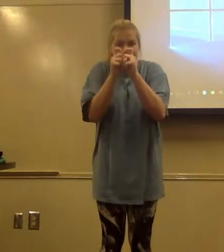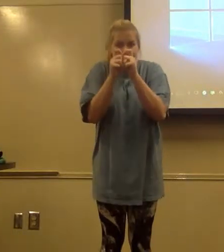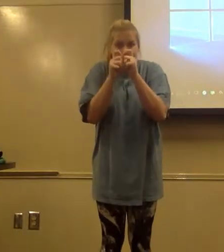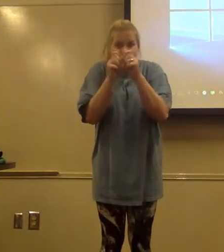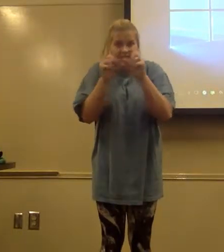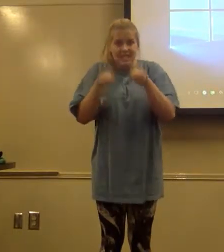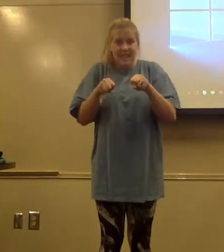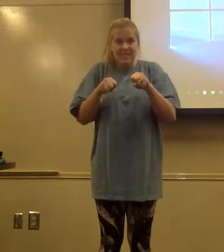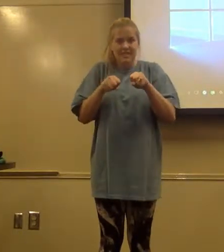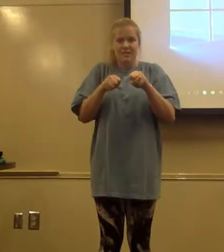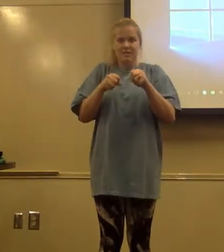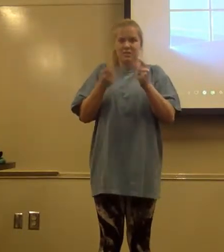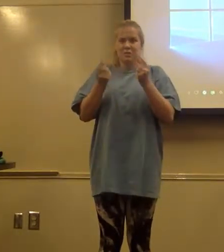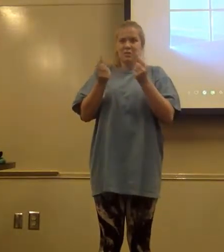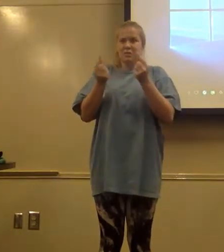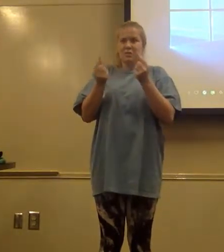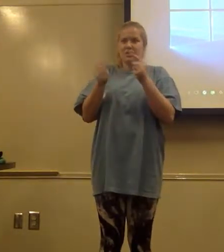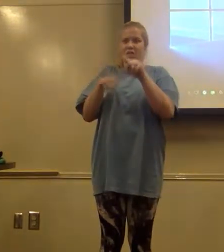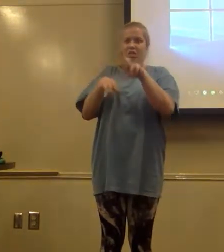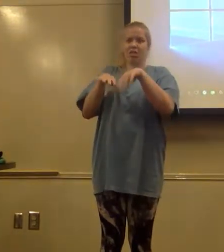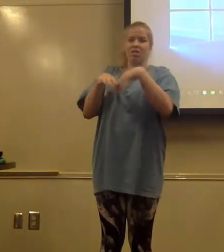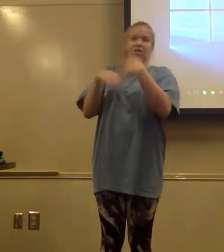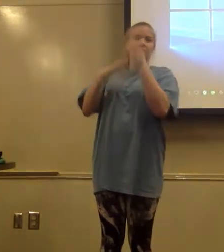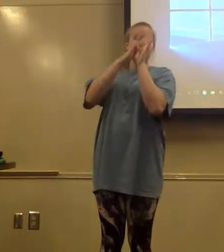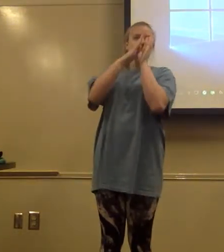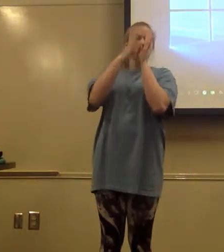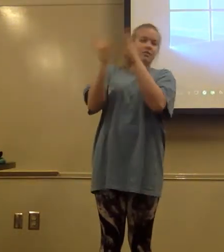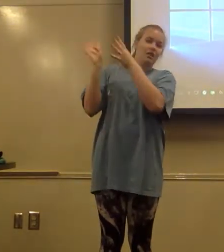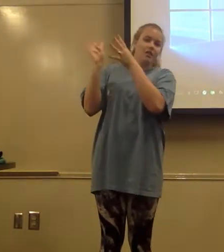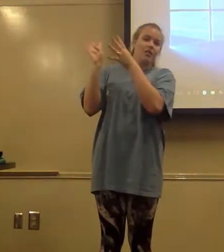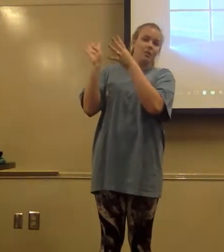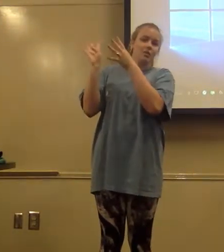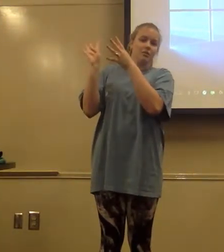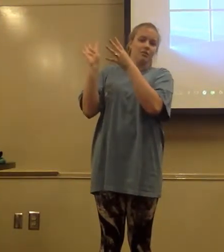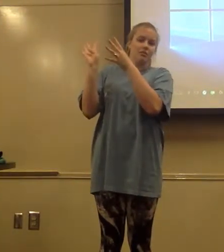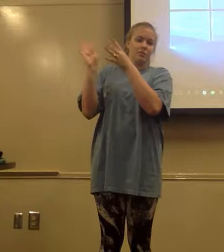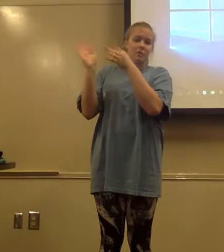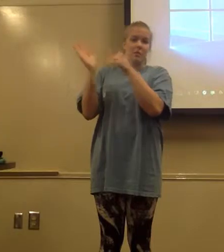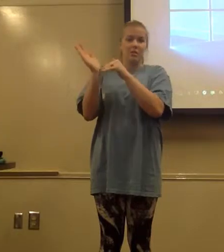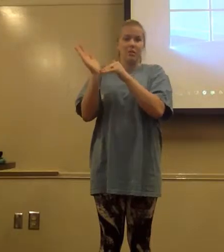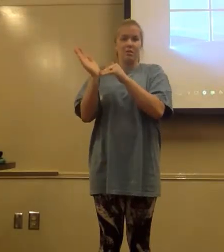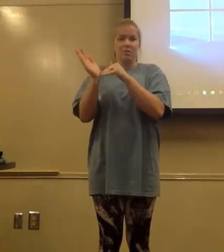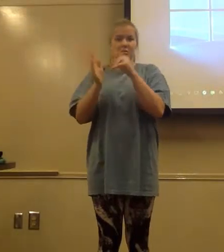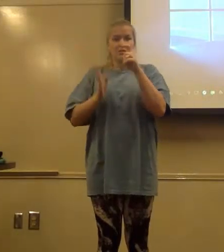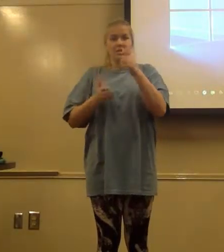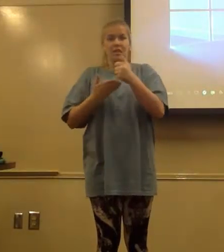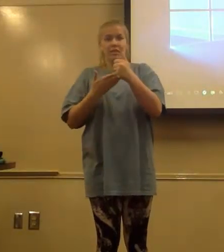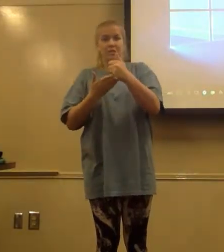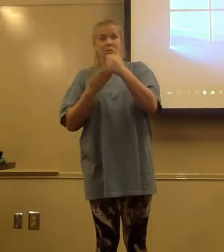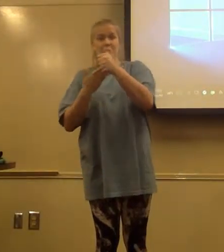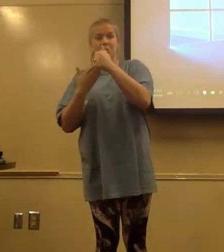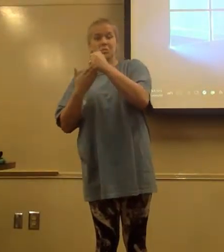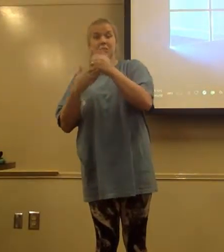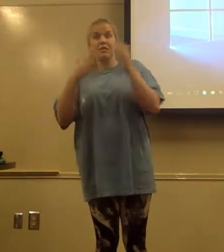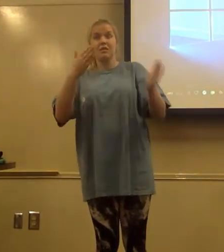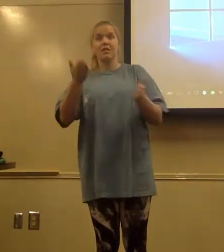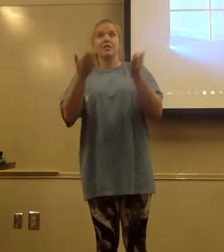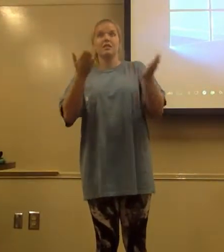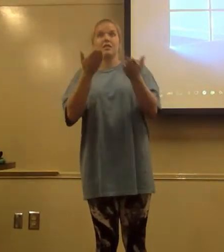like that, what else is there in the medical literature that could help my patients, but just didn't have a corporate budget driving its promotion? I made it my life's